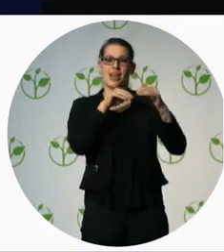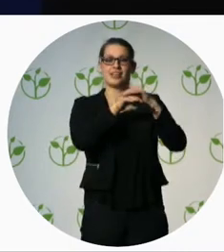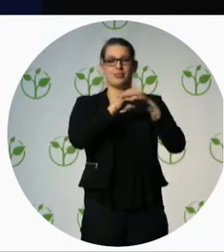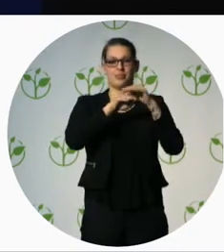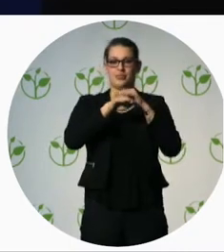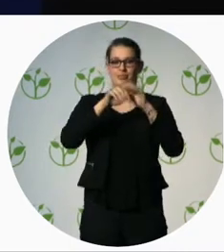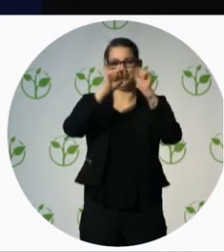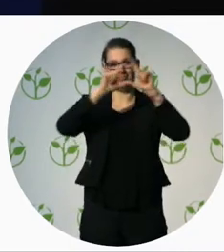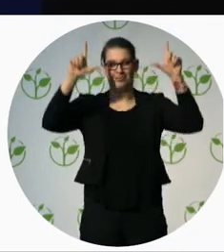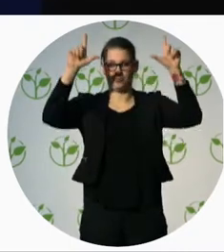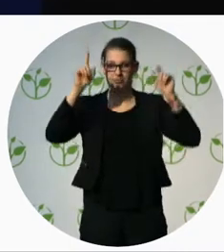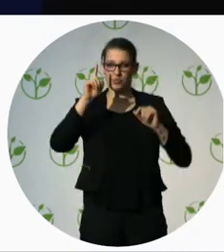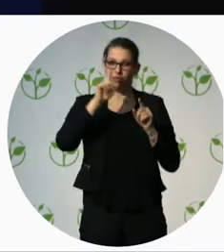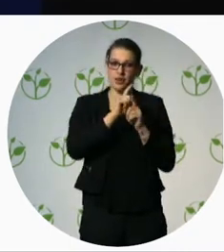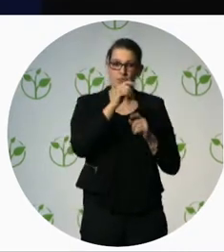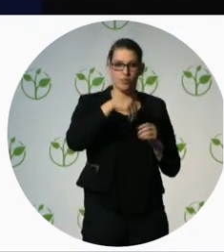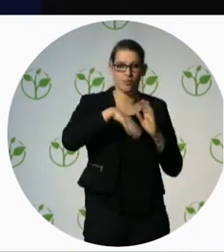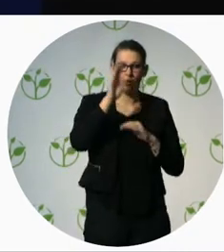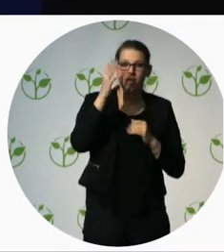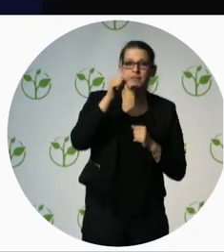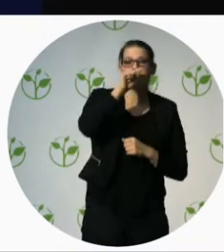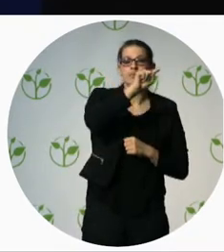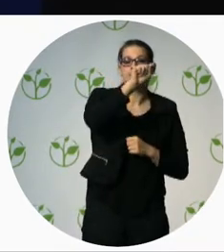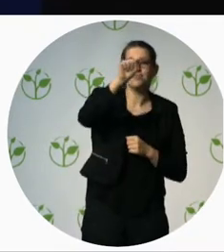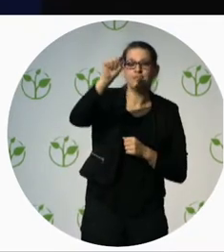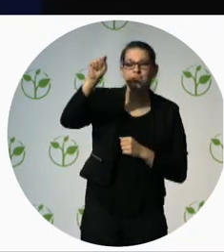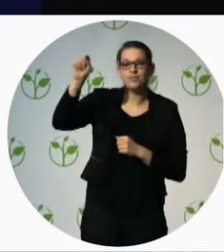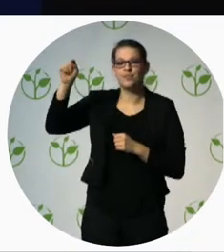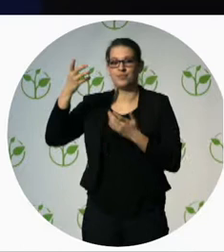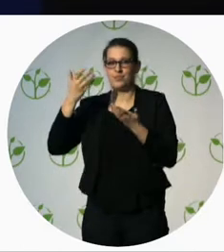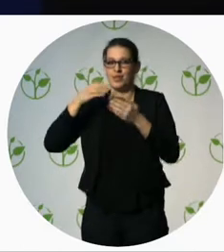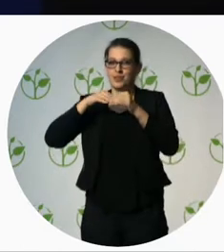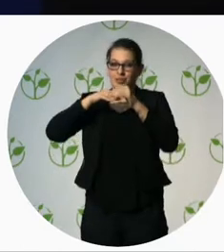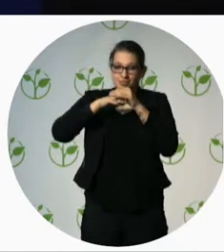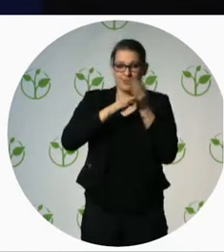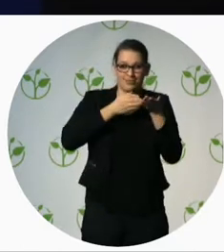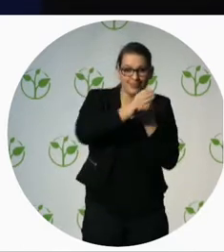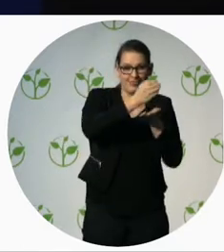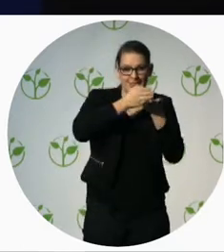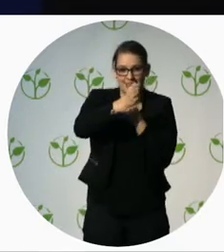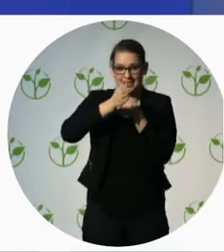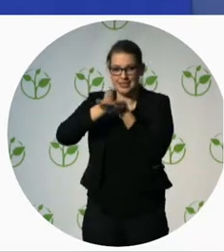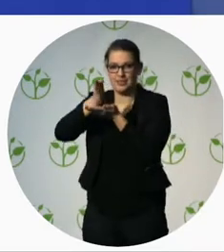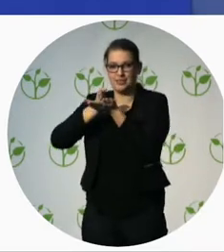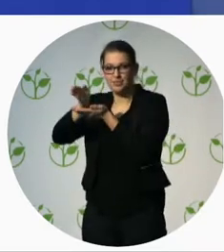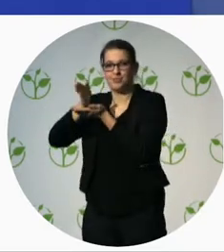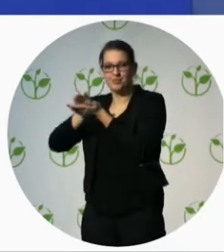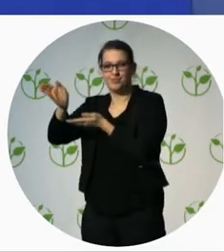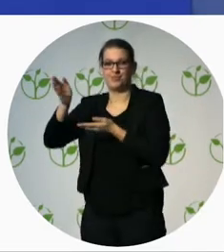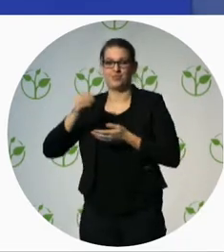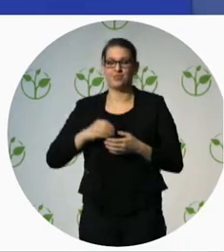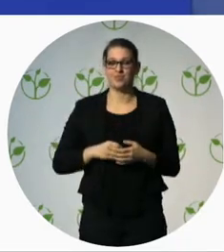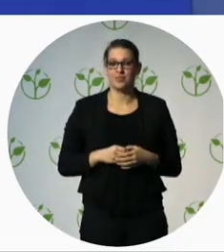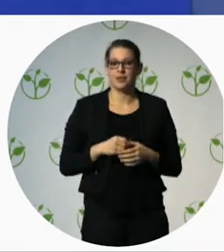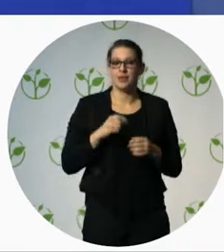you that are beginning on accessibility, you know, really it's good to start small. We started looking to